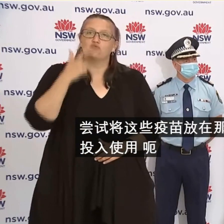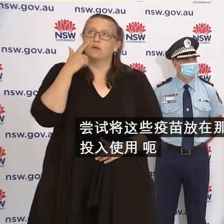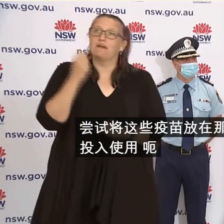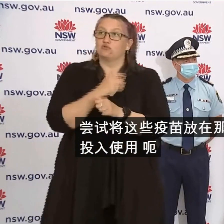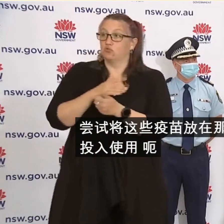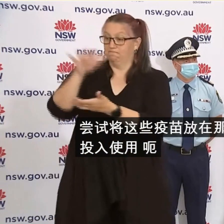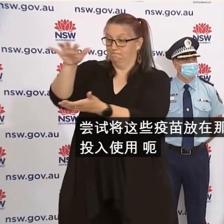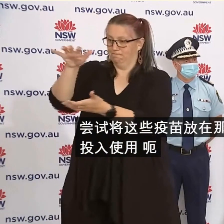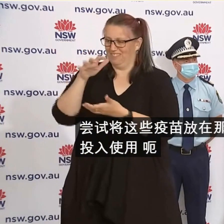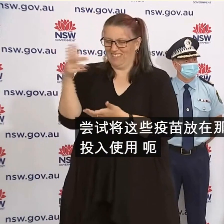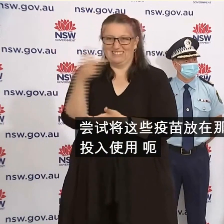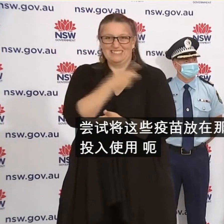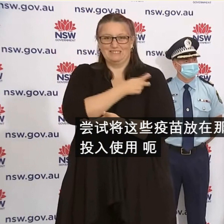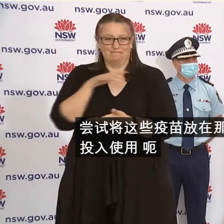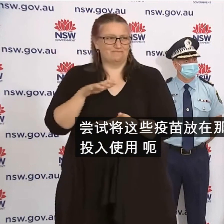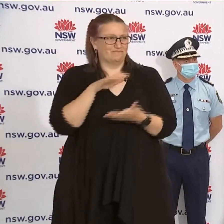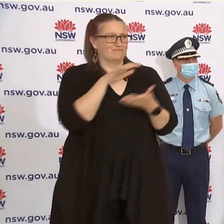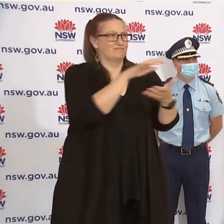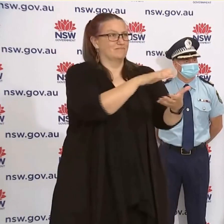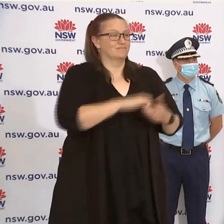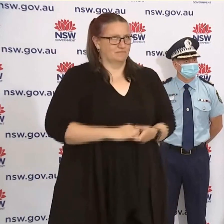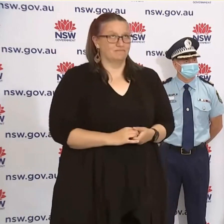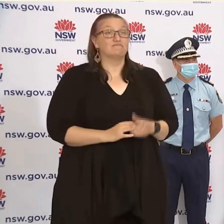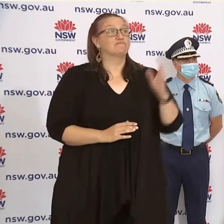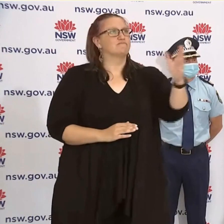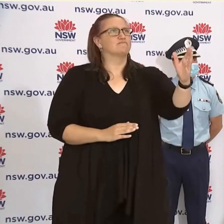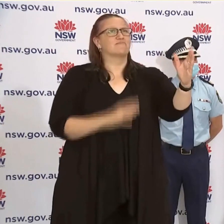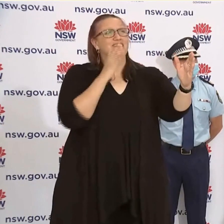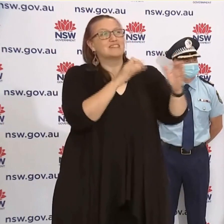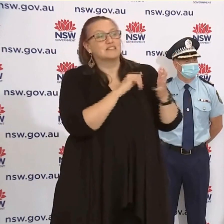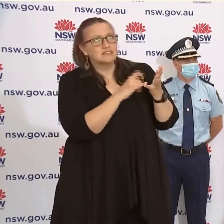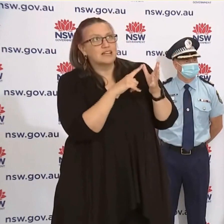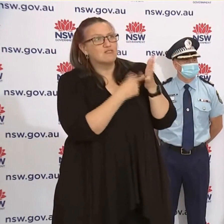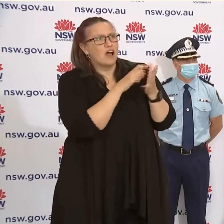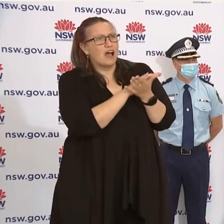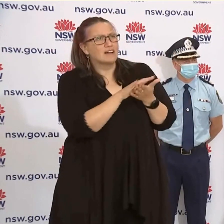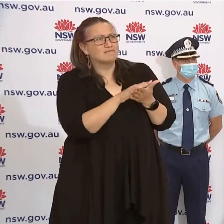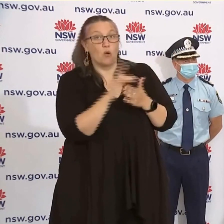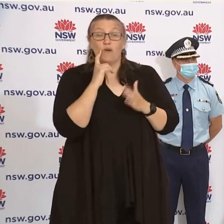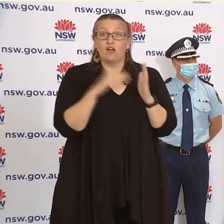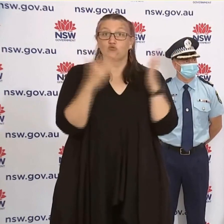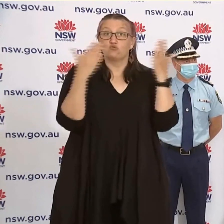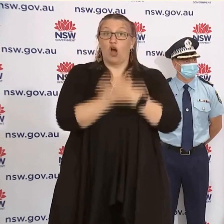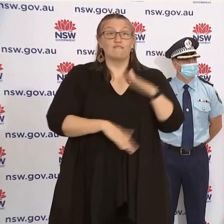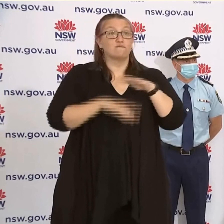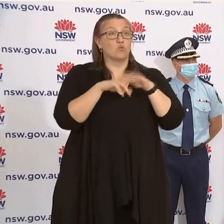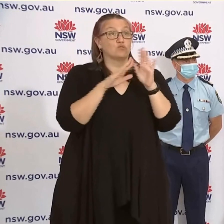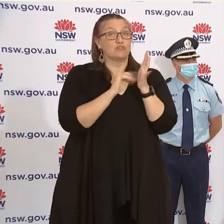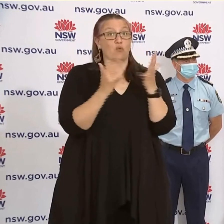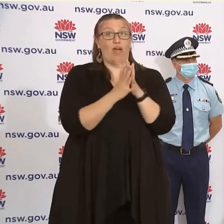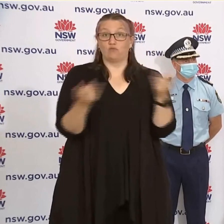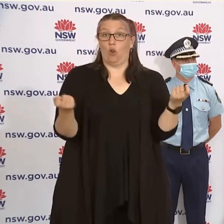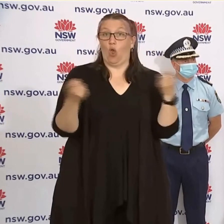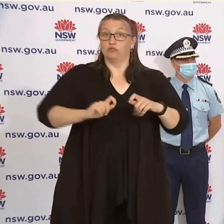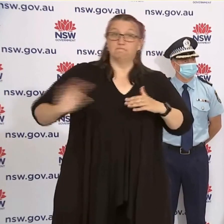arms. Sorry, shall I go Sarah first and then you? Is that right? Are we going into a statewide lockdown tonight? That's